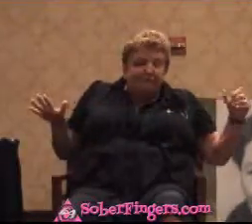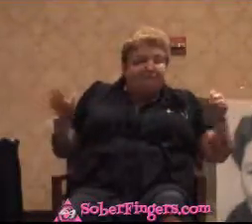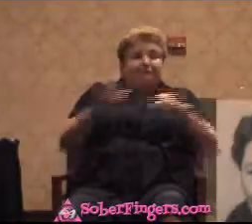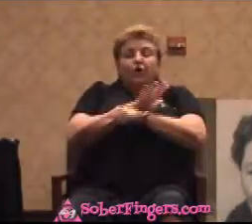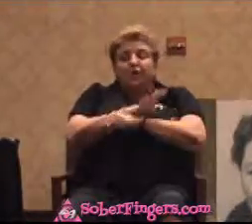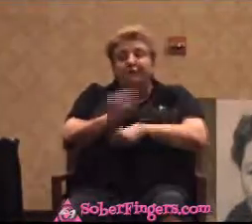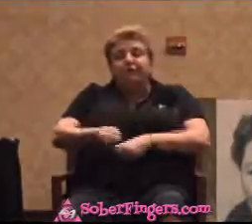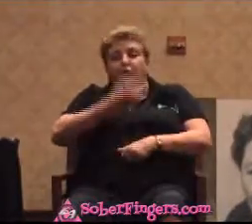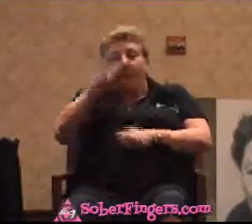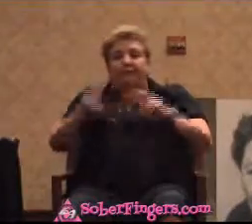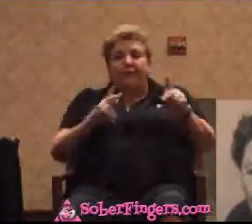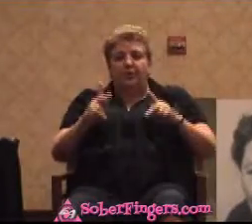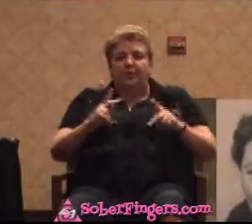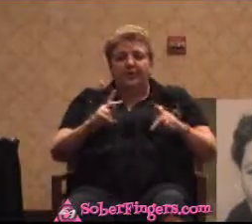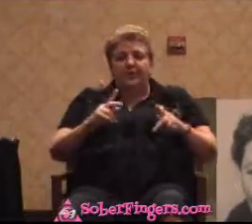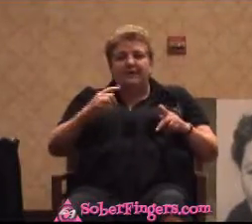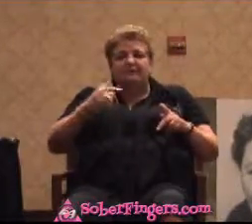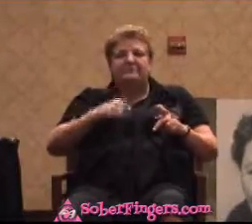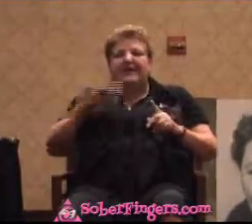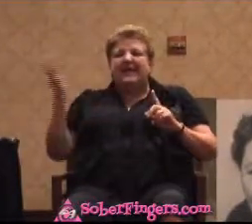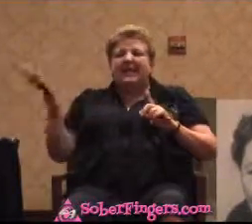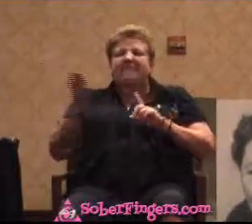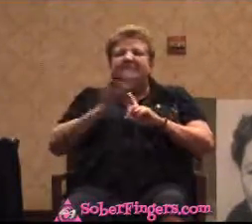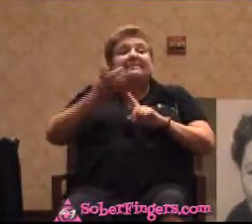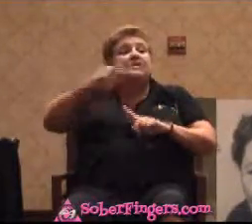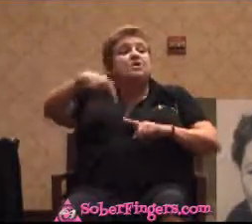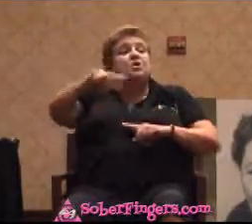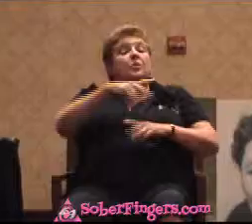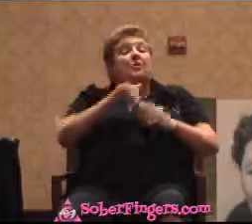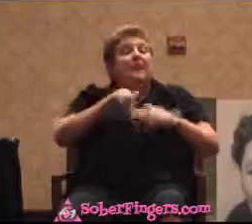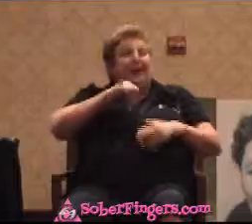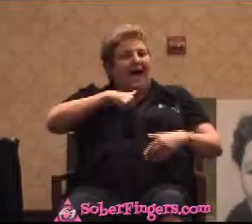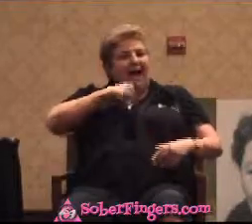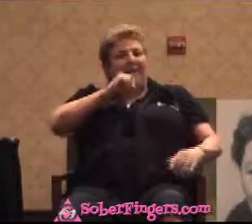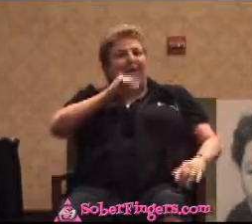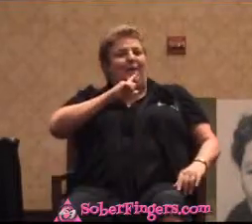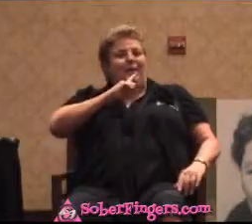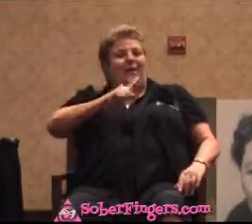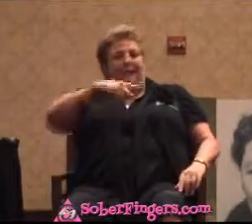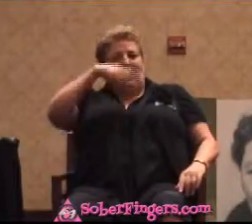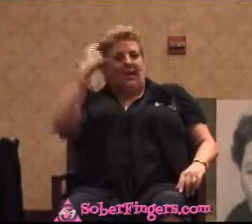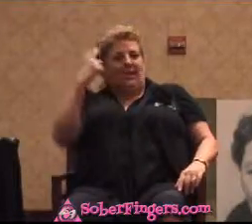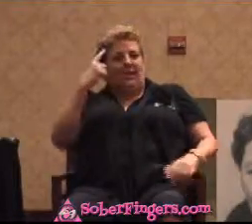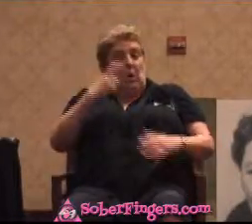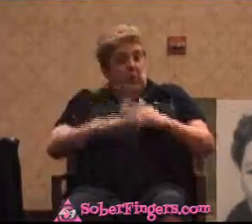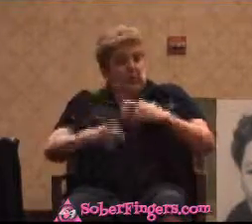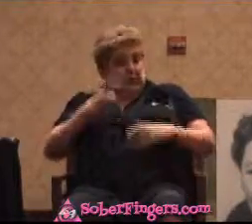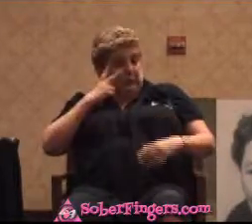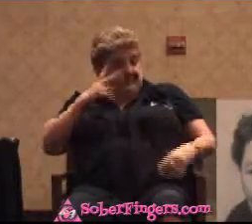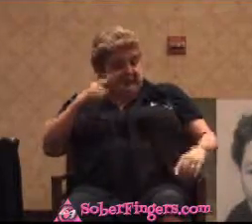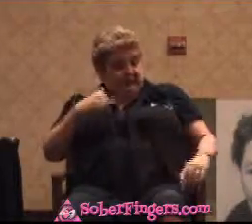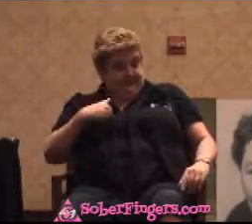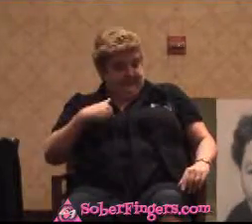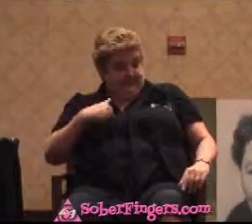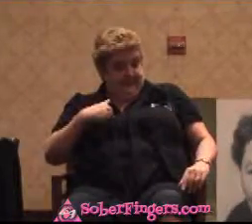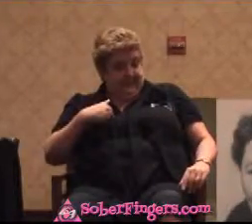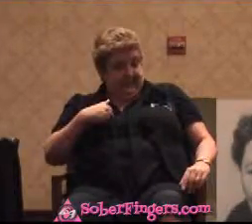was me convincing you that I was not really black. And that what you really looked at when you saw me was really a white